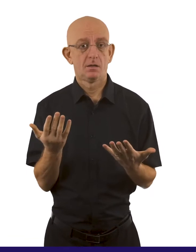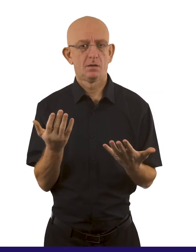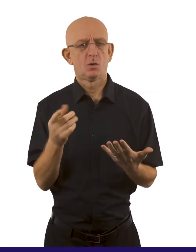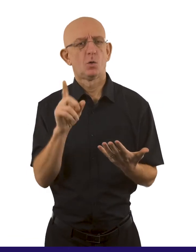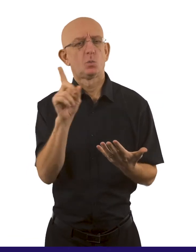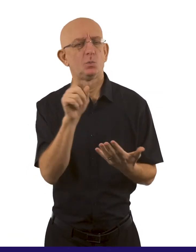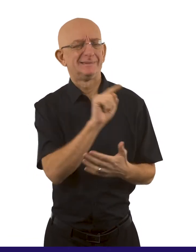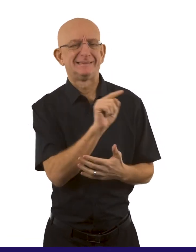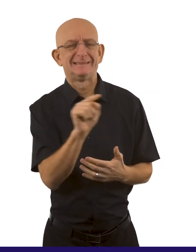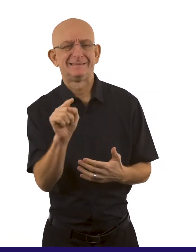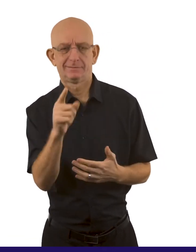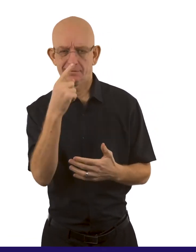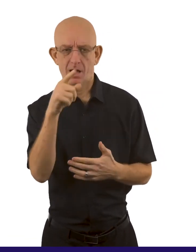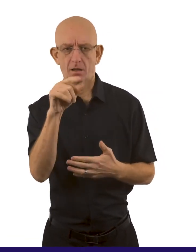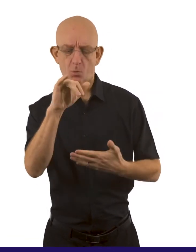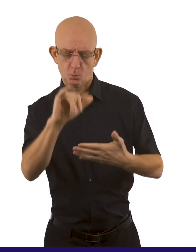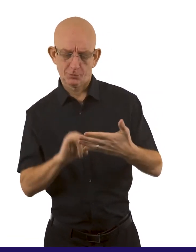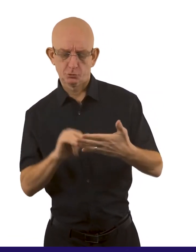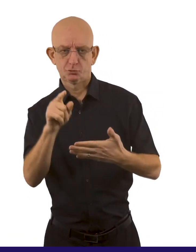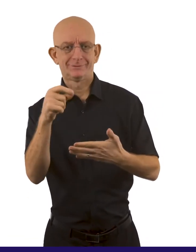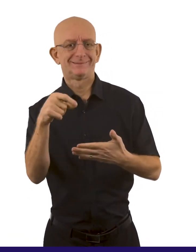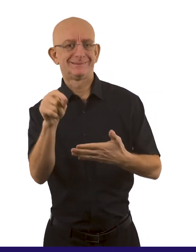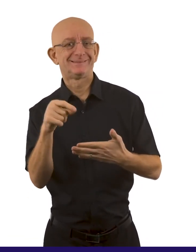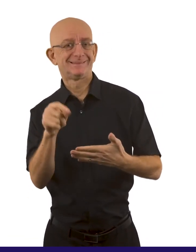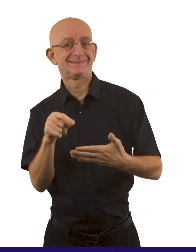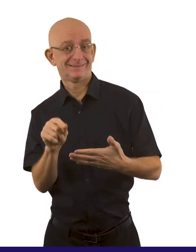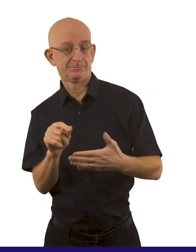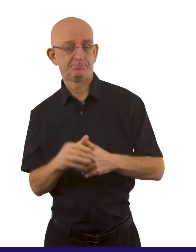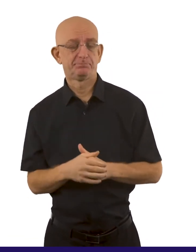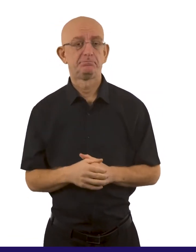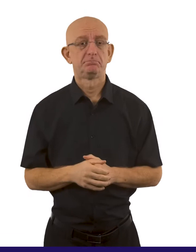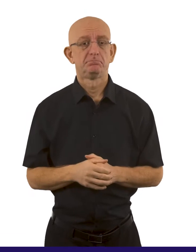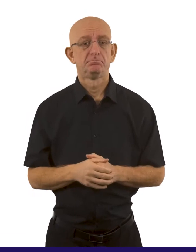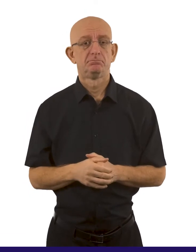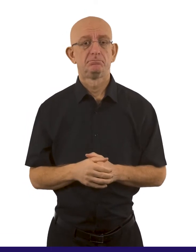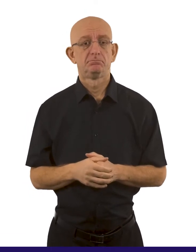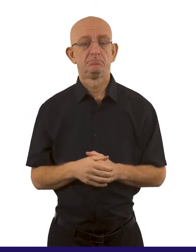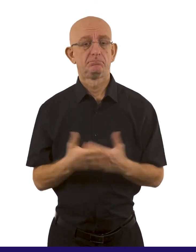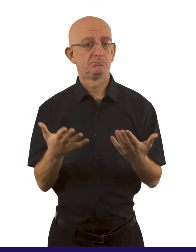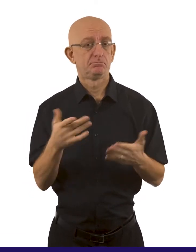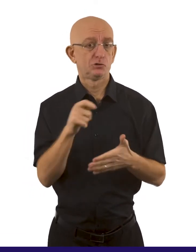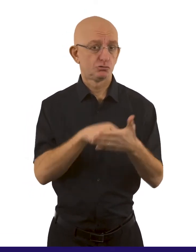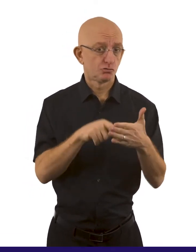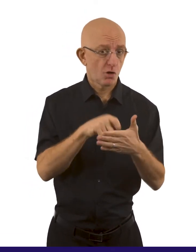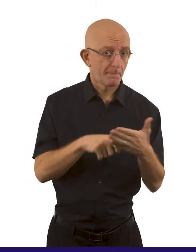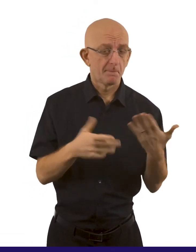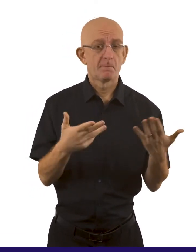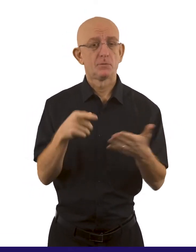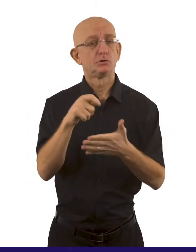what kind of places have these been? Open brackets, tick all that apply, close brackets. Shops and